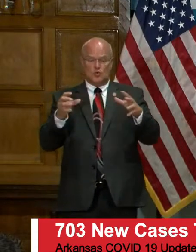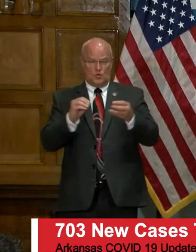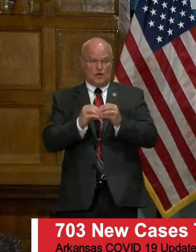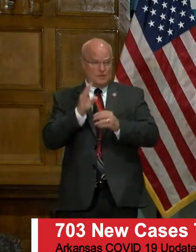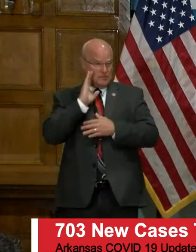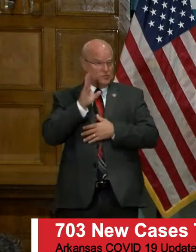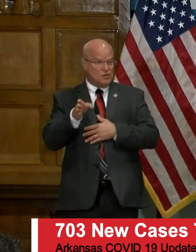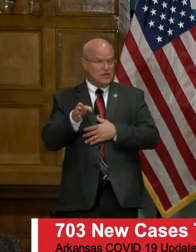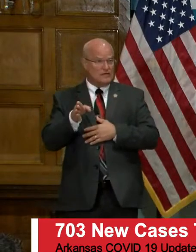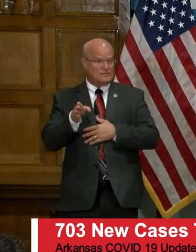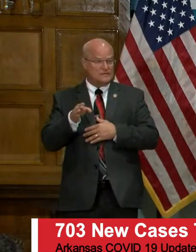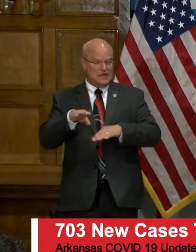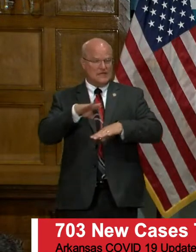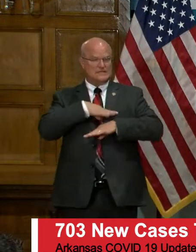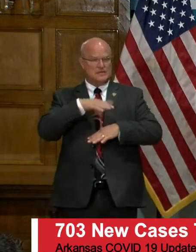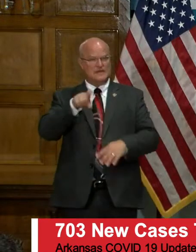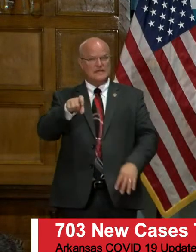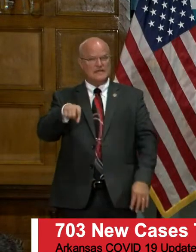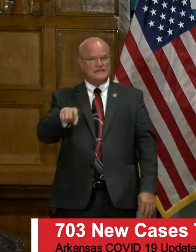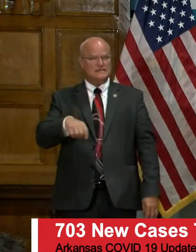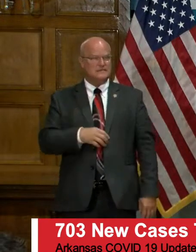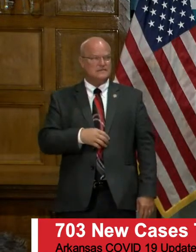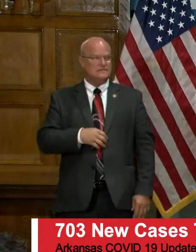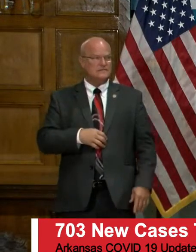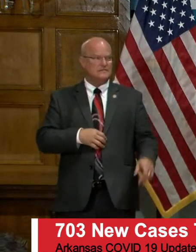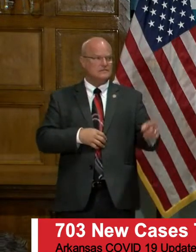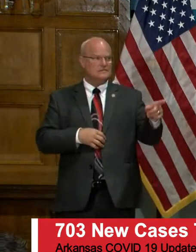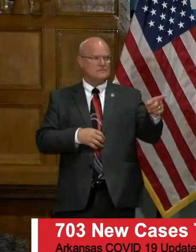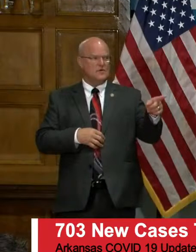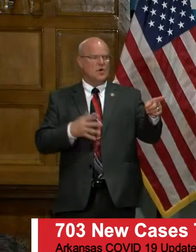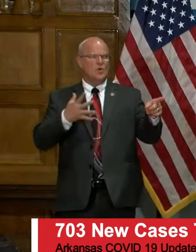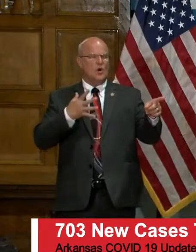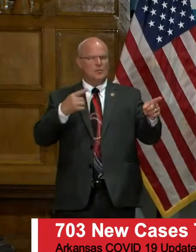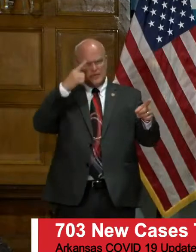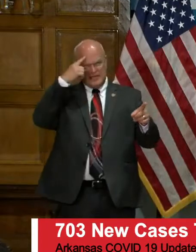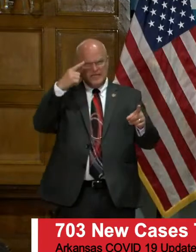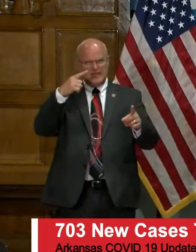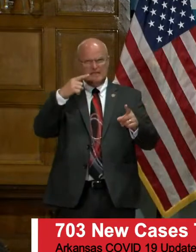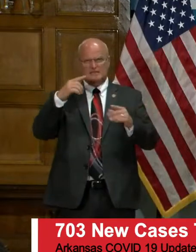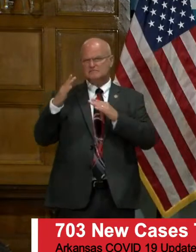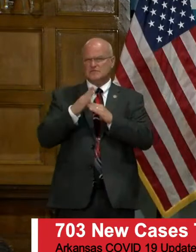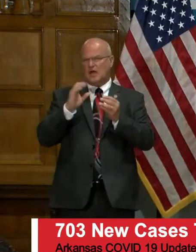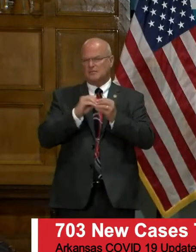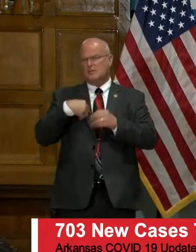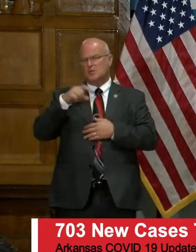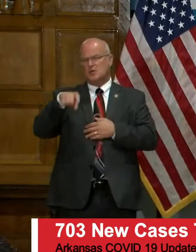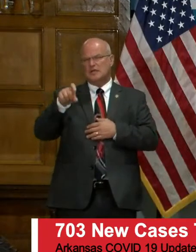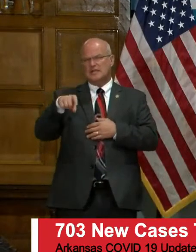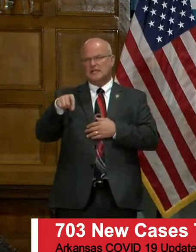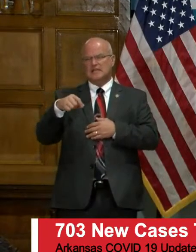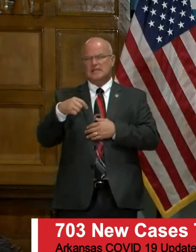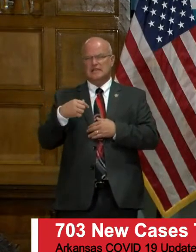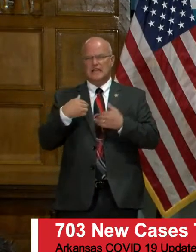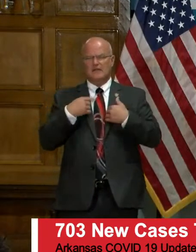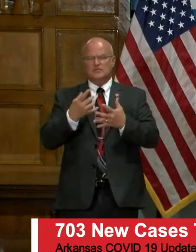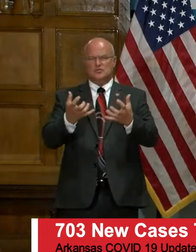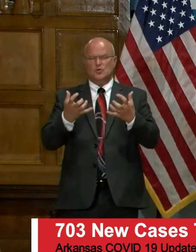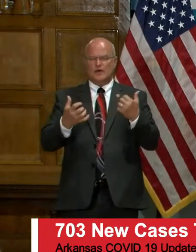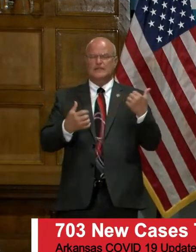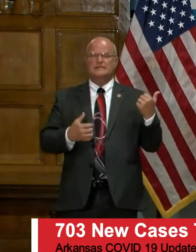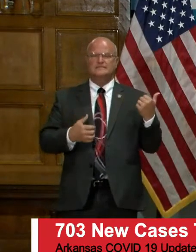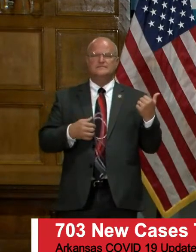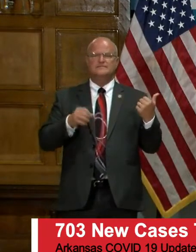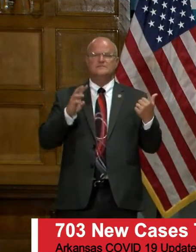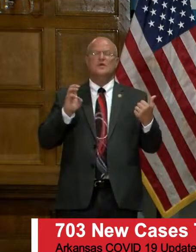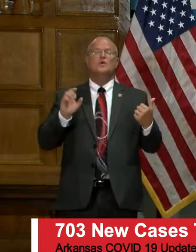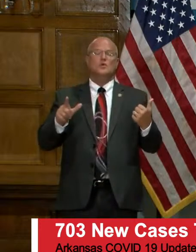numbers to meet our needs. Do you think, if you could have what you want?